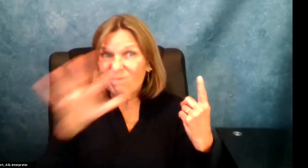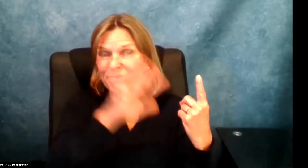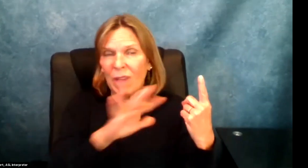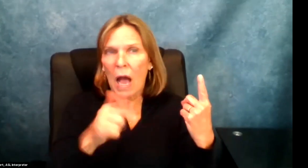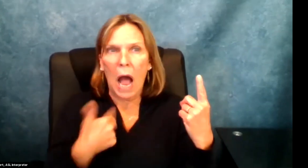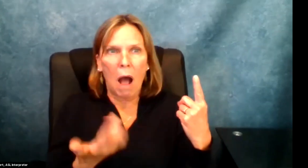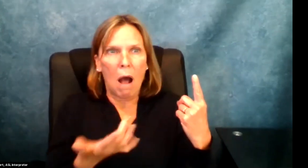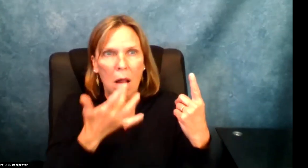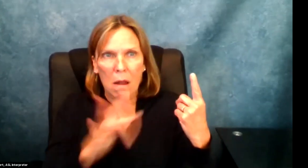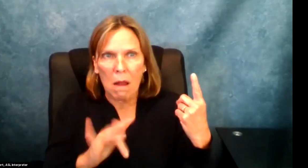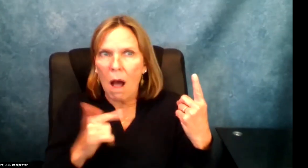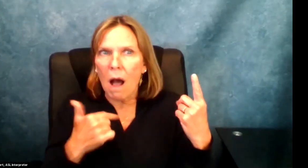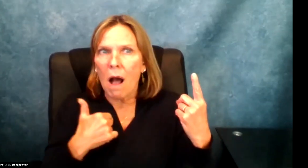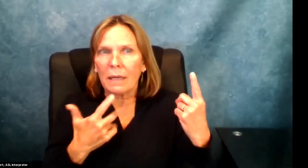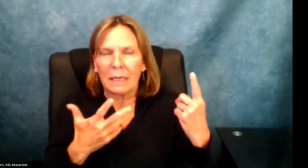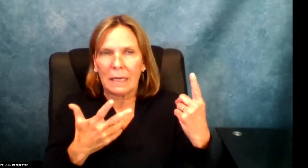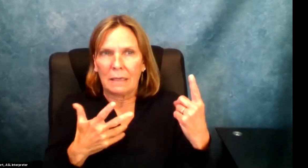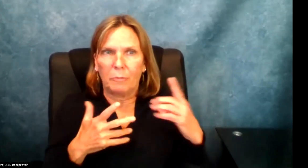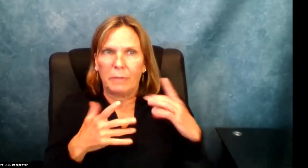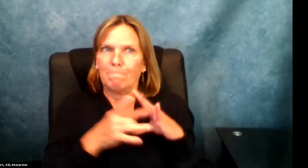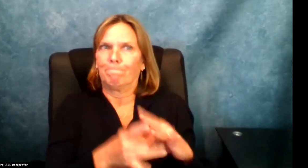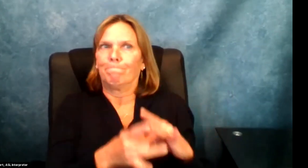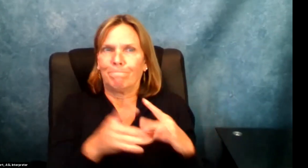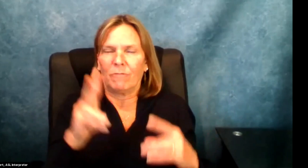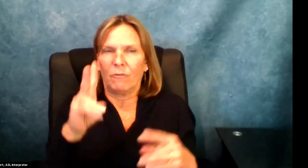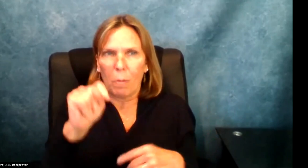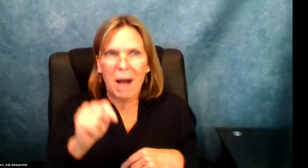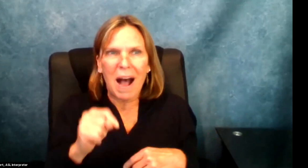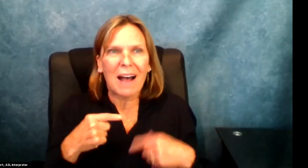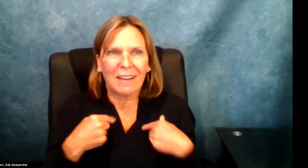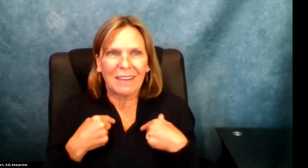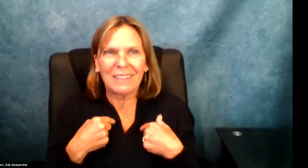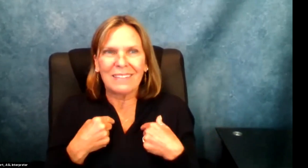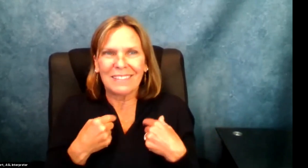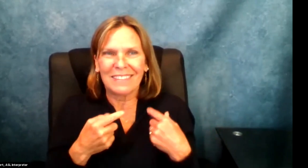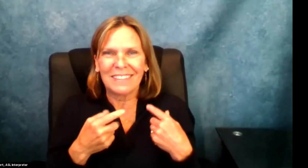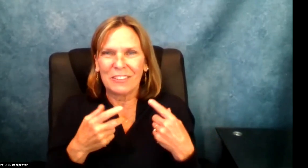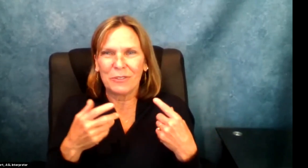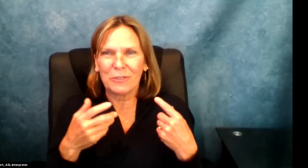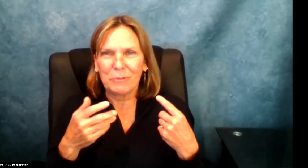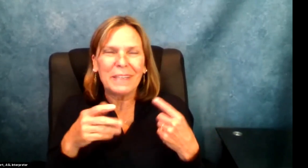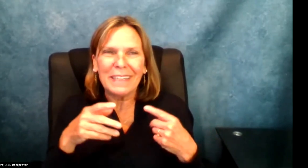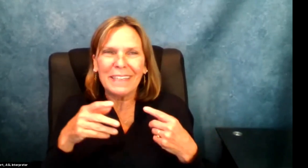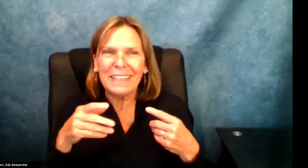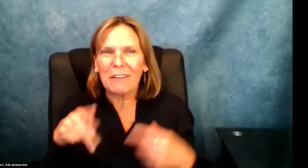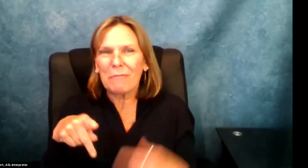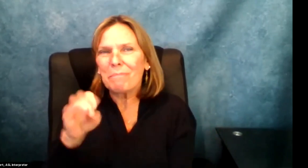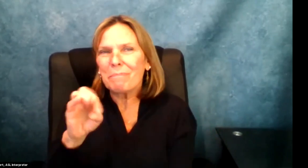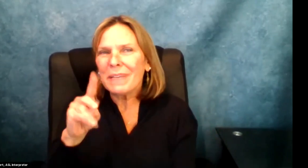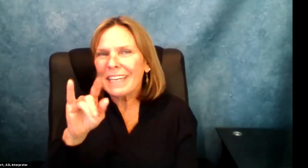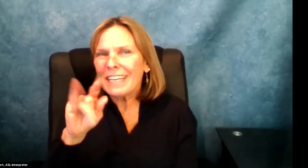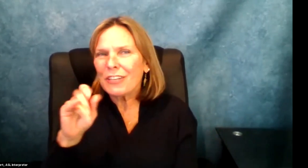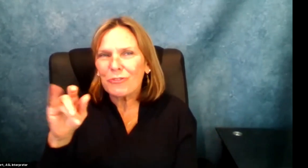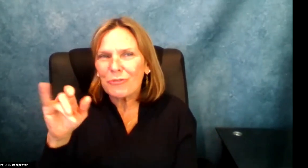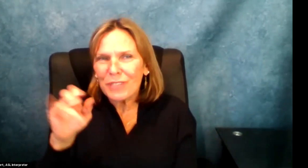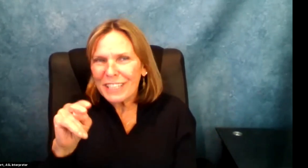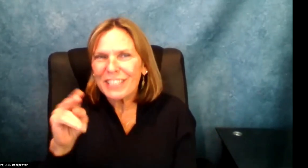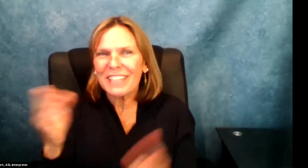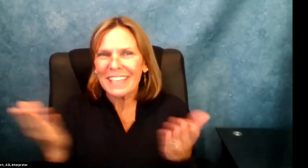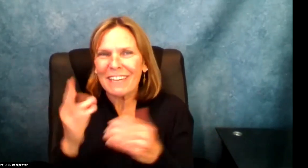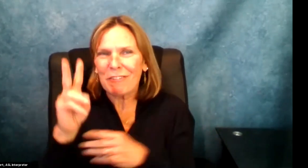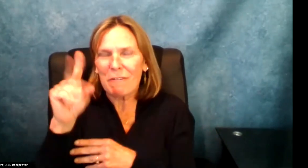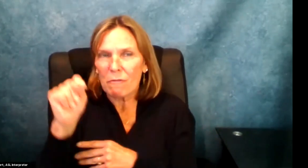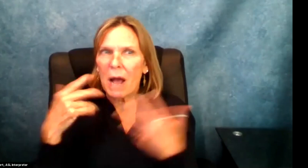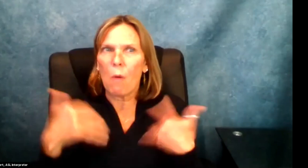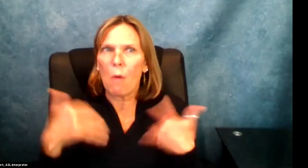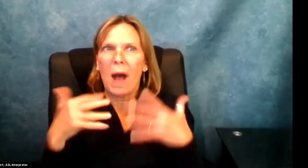lucky to be part of this state and a pediatrician in this state, as we've had a lot of direction and guidance from